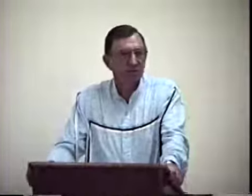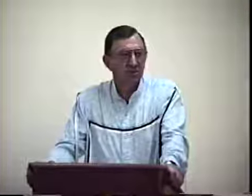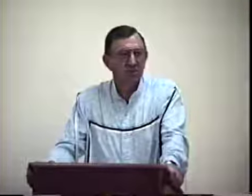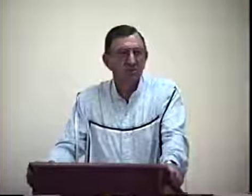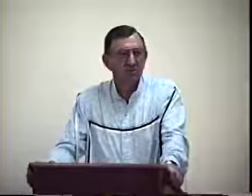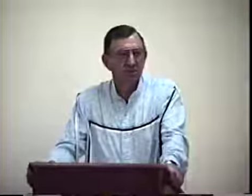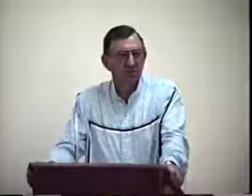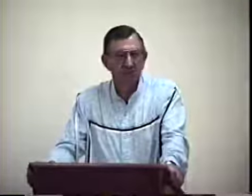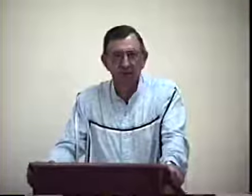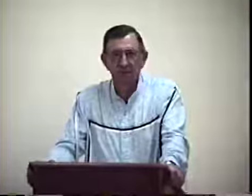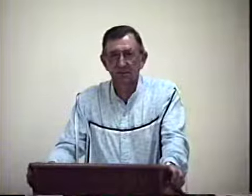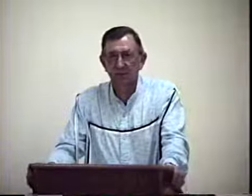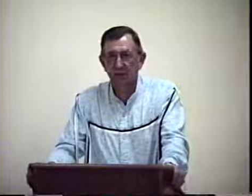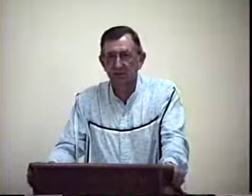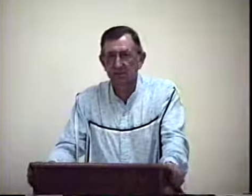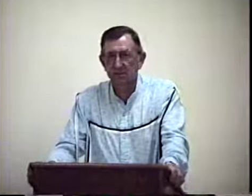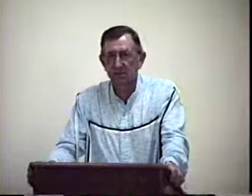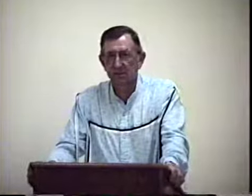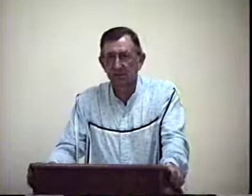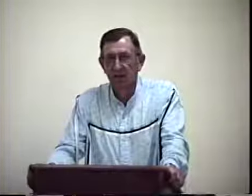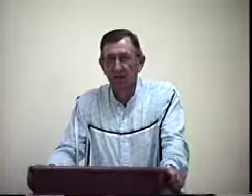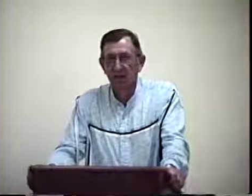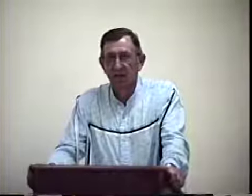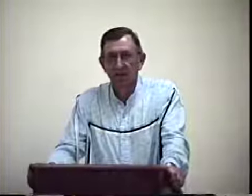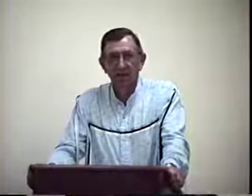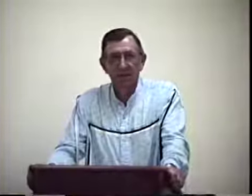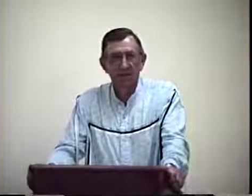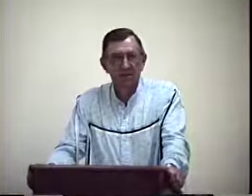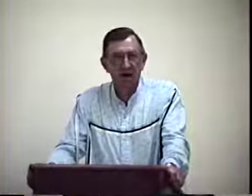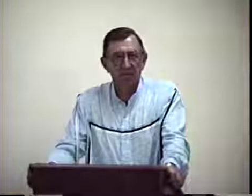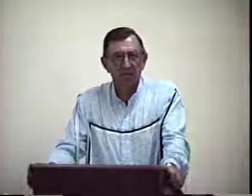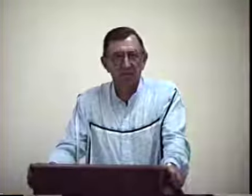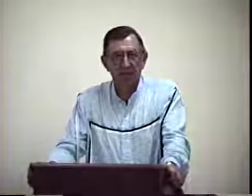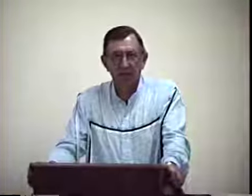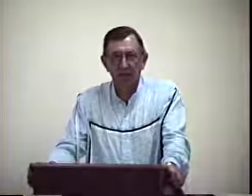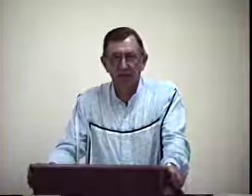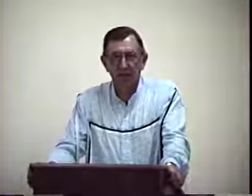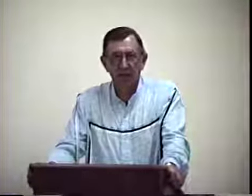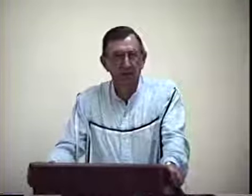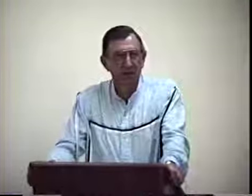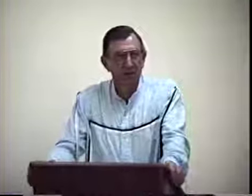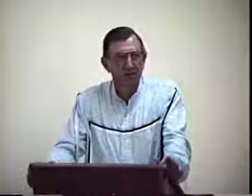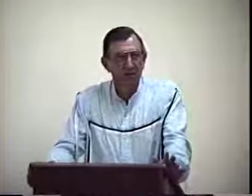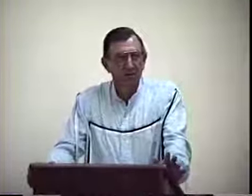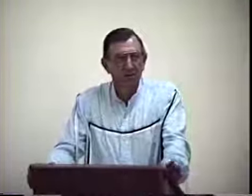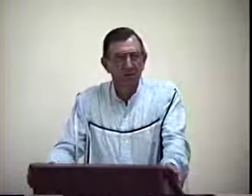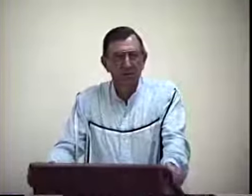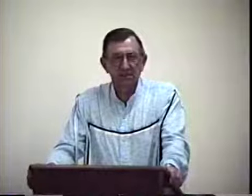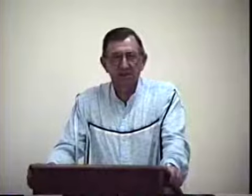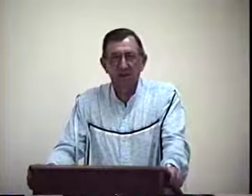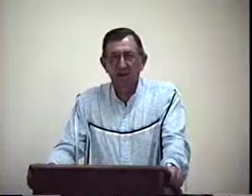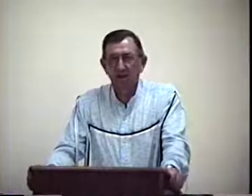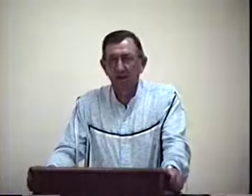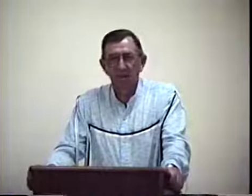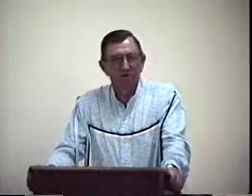use for CWC College. And I think the staff and the cooperation that I've got